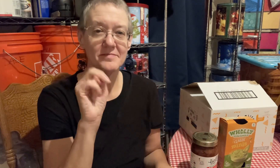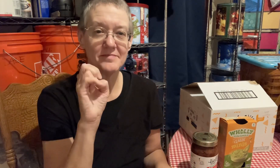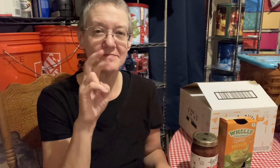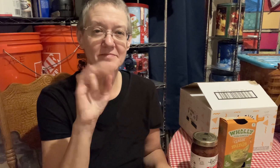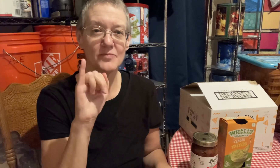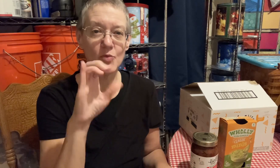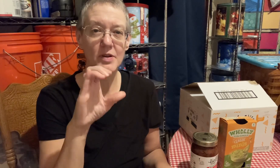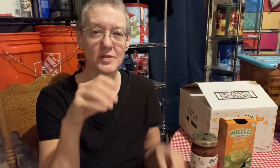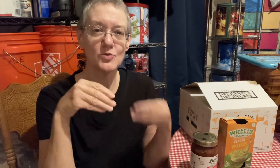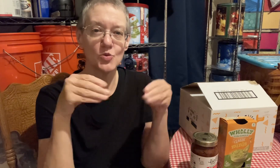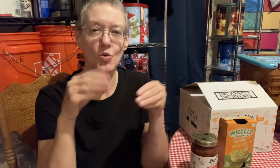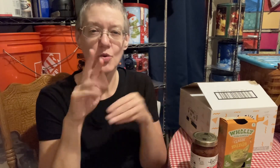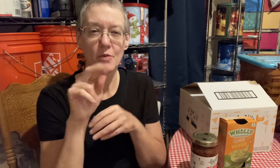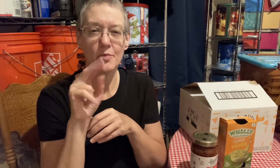generic store brand.